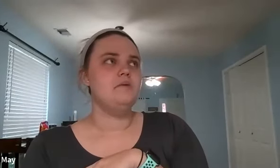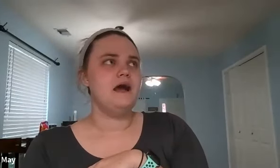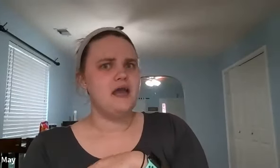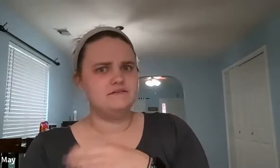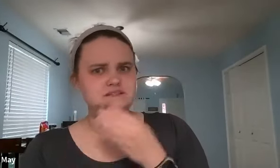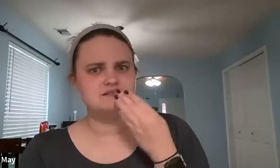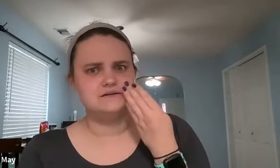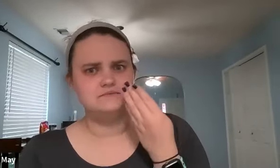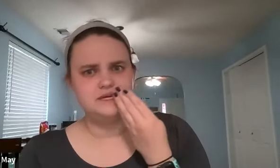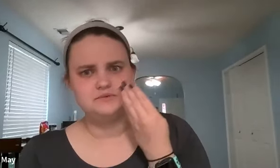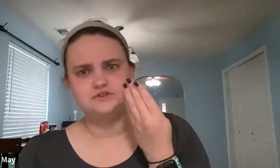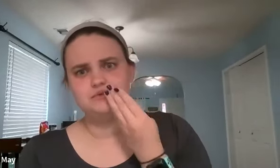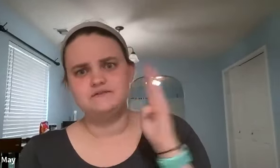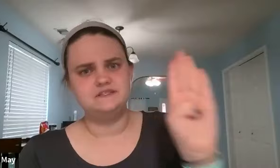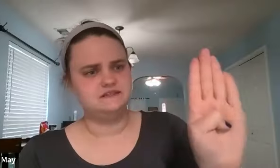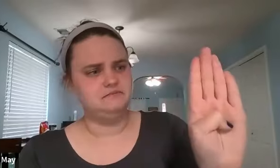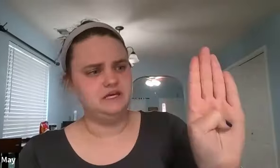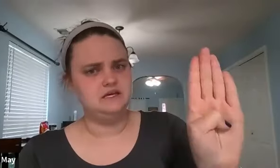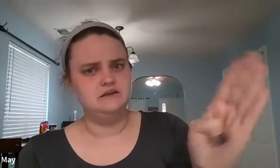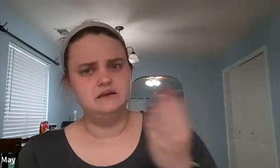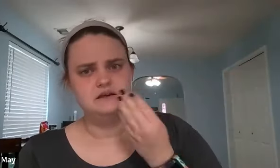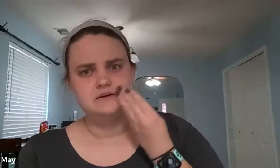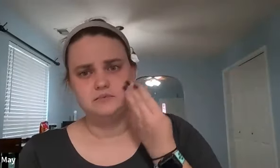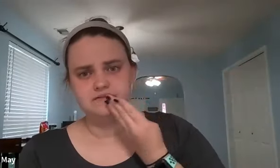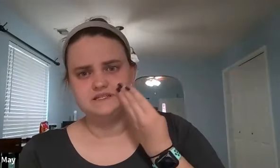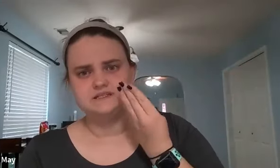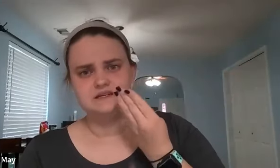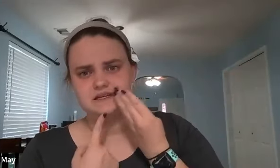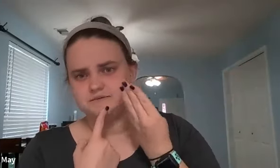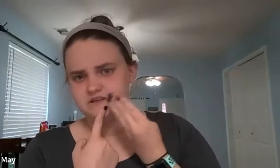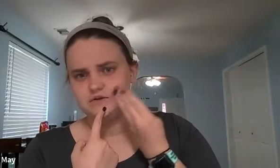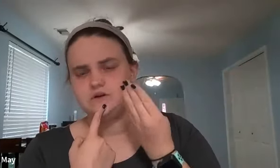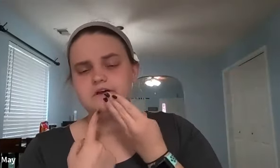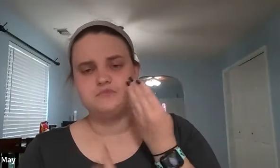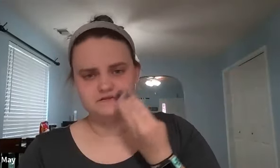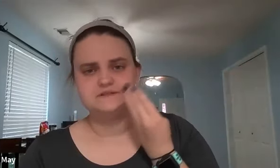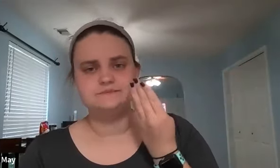I have seen some people do breakfast. It's a B, breakfast, and it comes to like the corner of the mouth, breakfast.